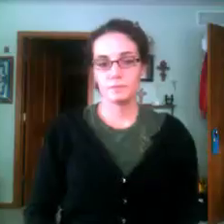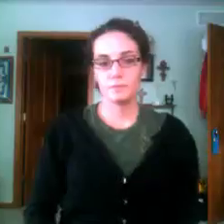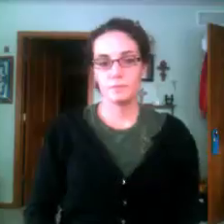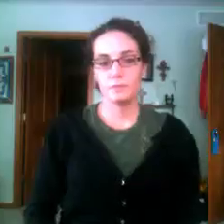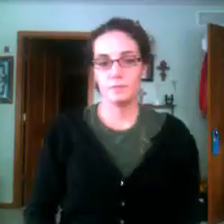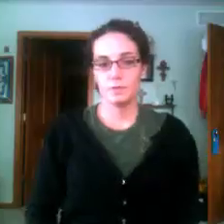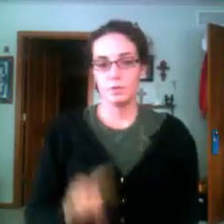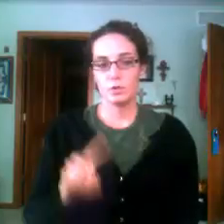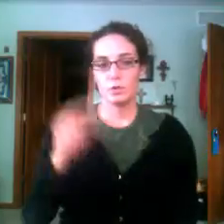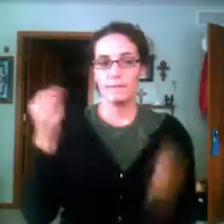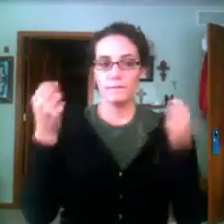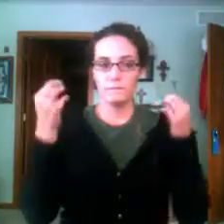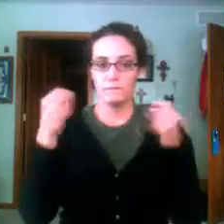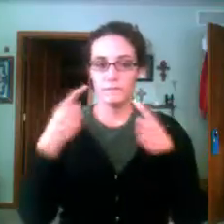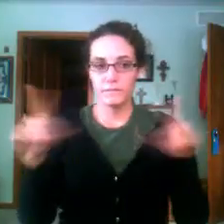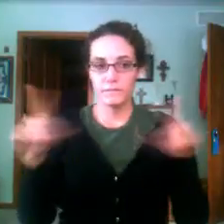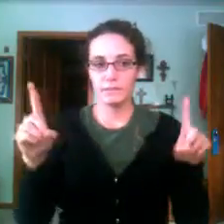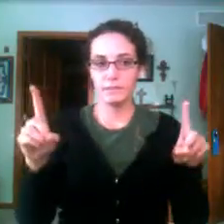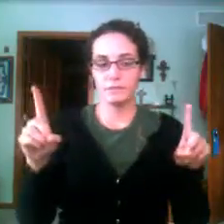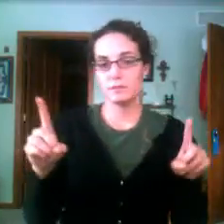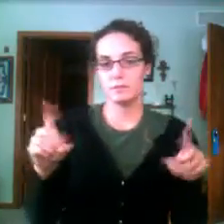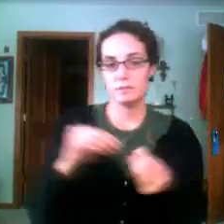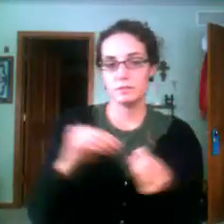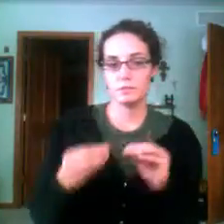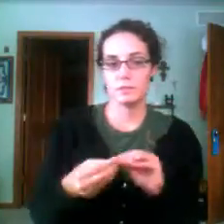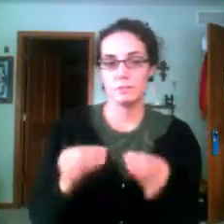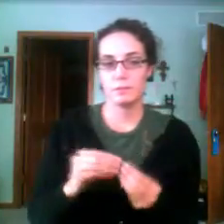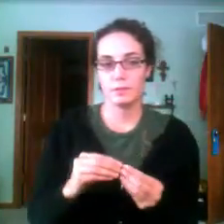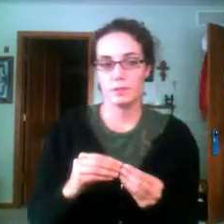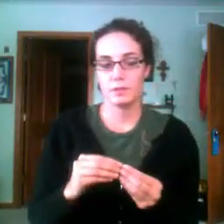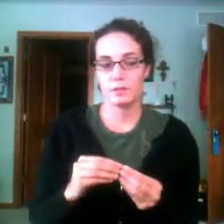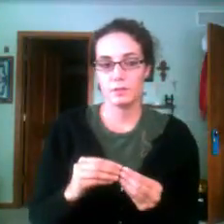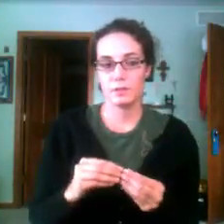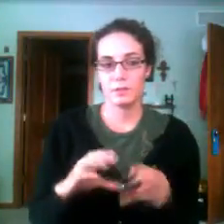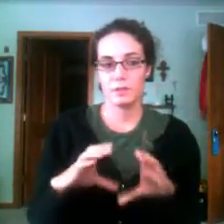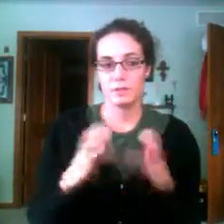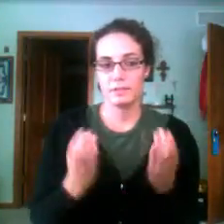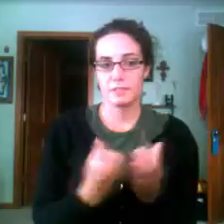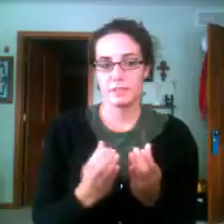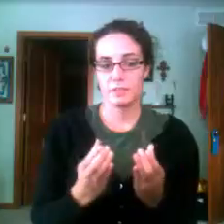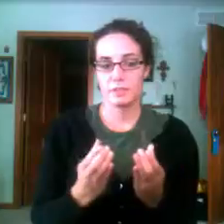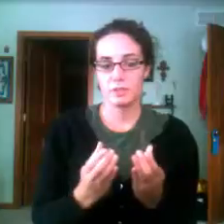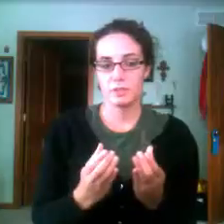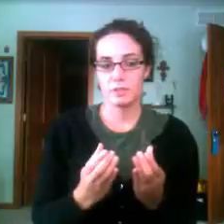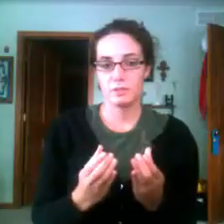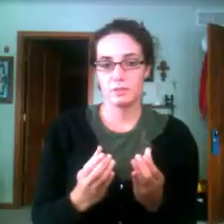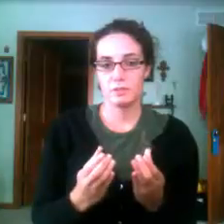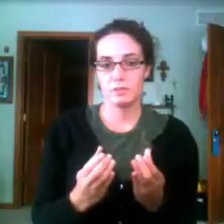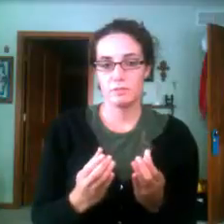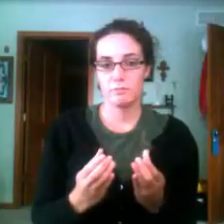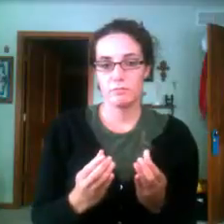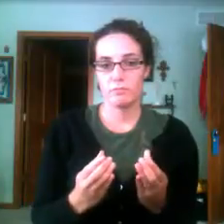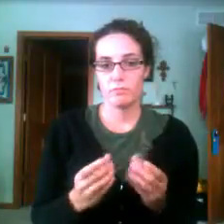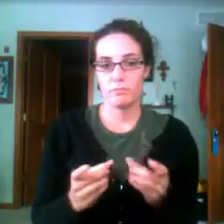One final classification of numbers that I want to talk to you about in detail, and that is the concept of a real